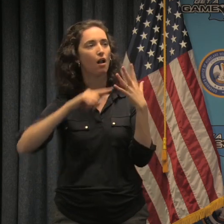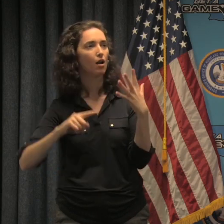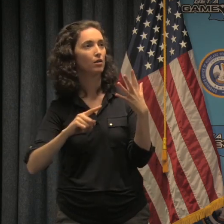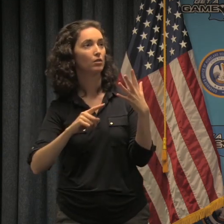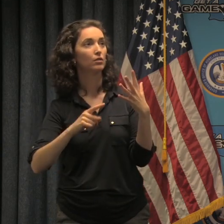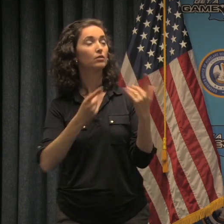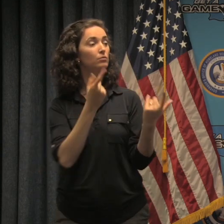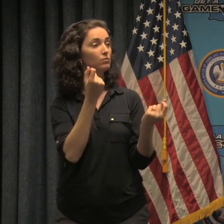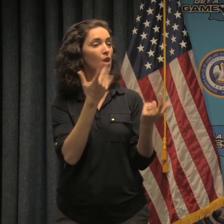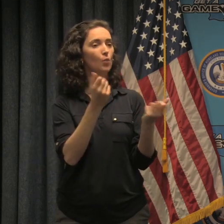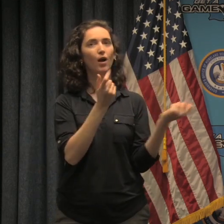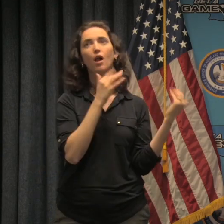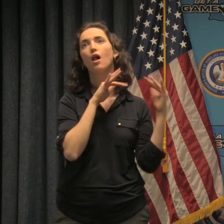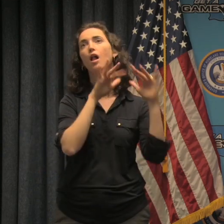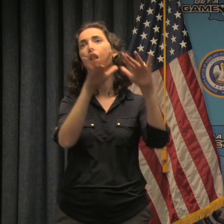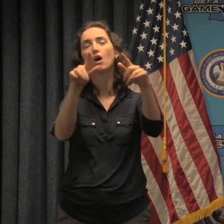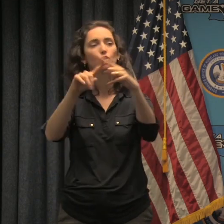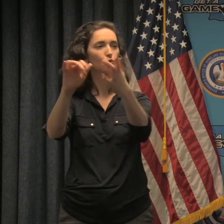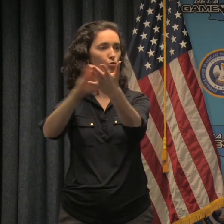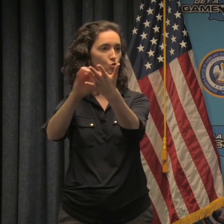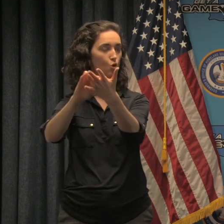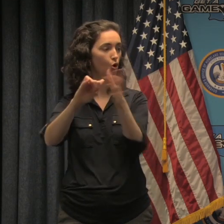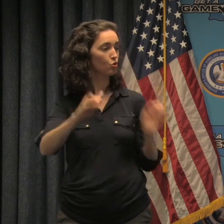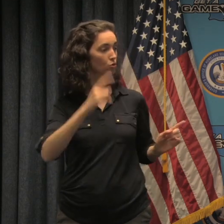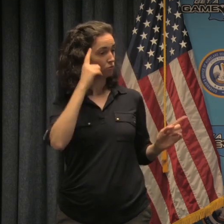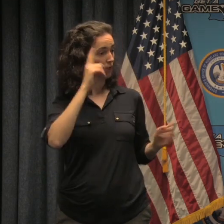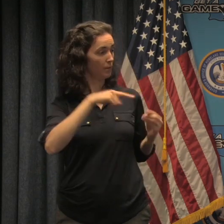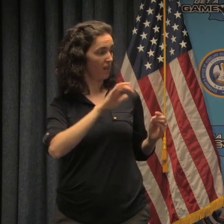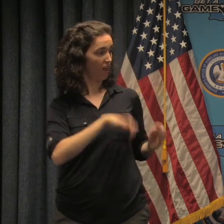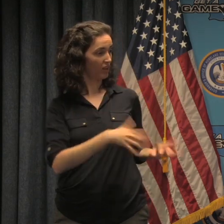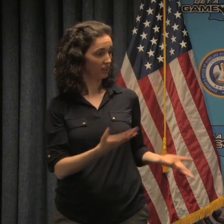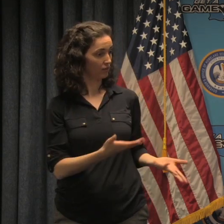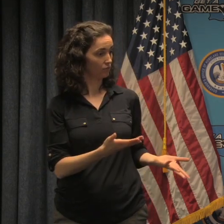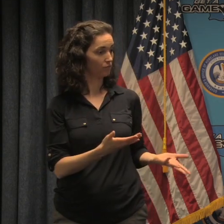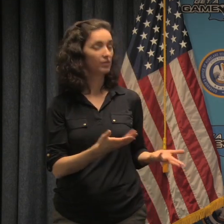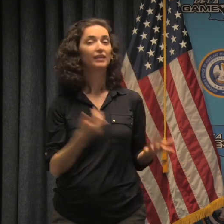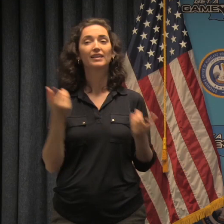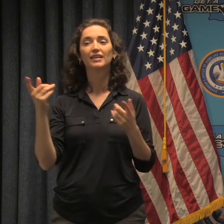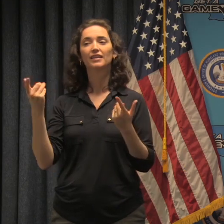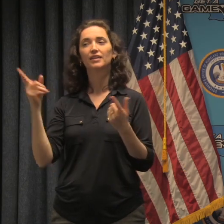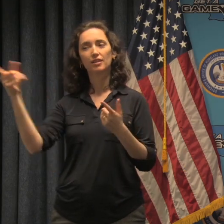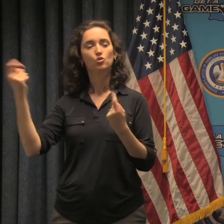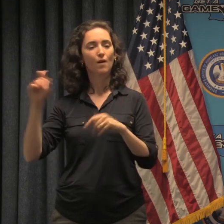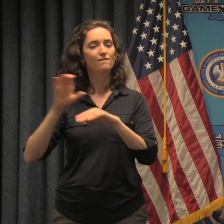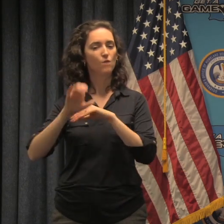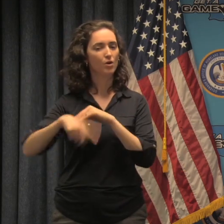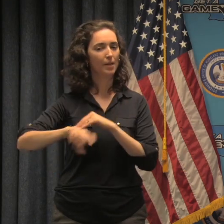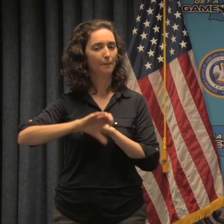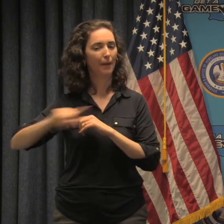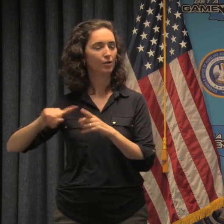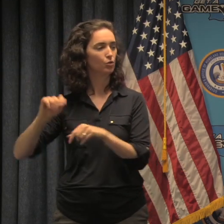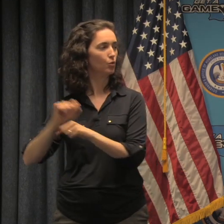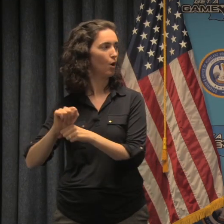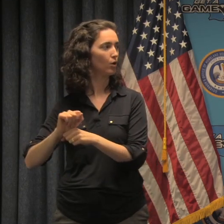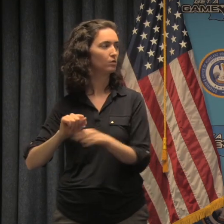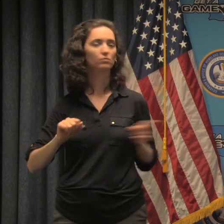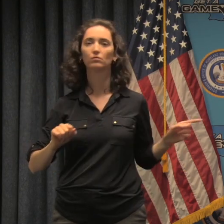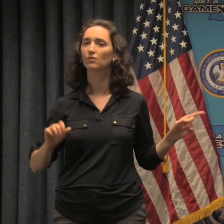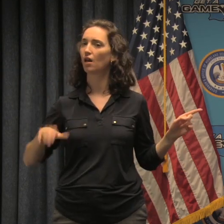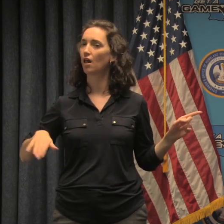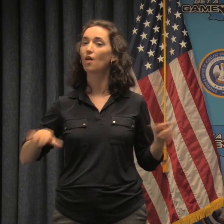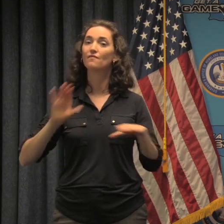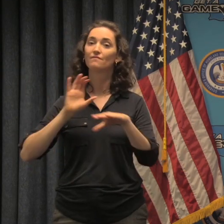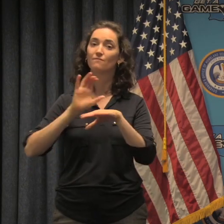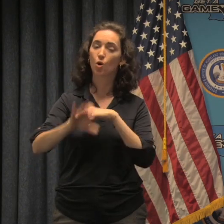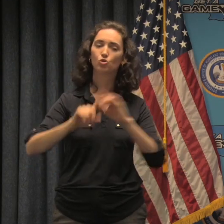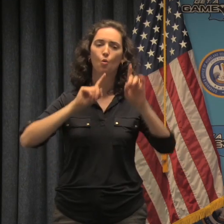York. Have y'all considered any kind of draft like that here? He's trying to force them back into service. No, we haven't considered a draft, and